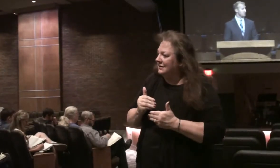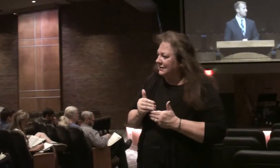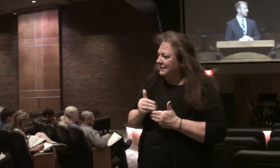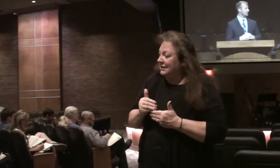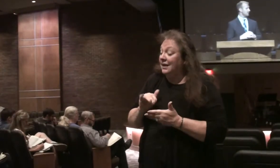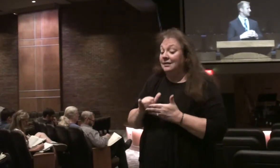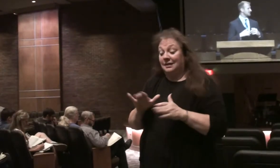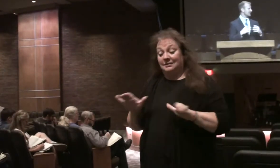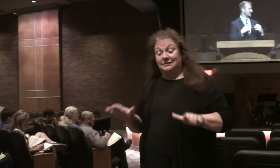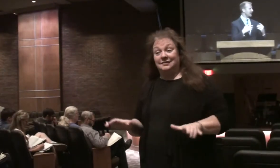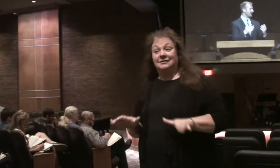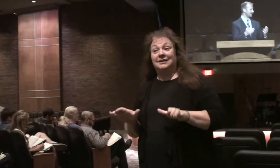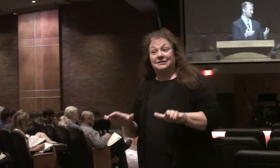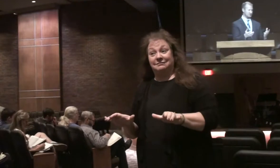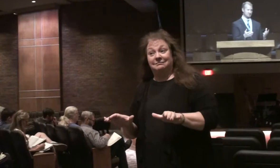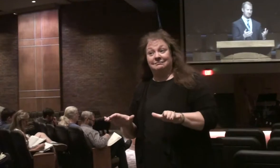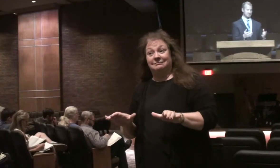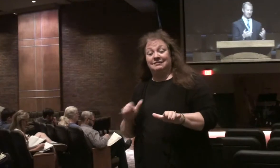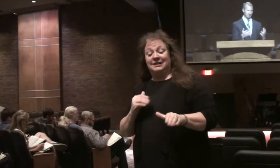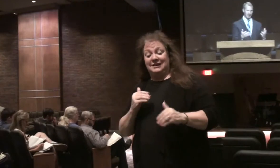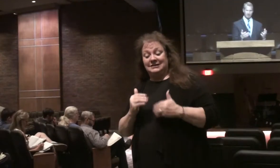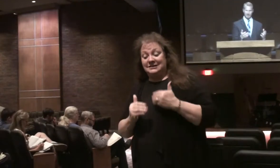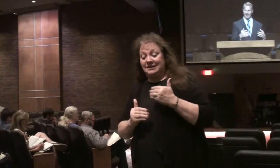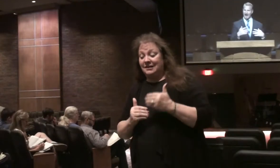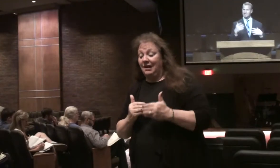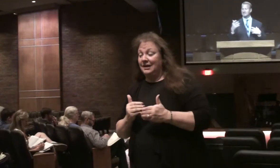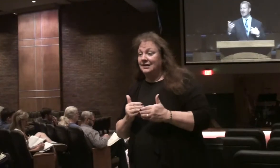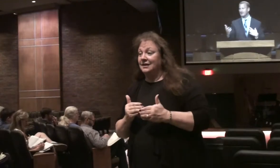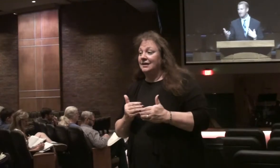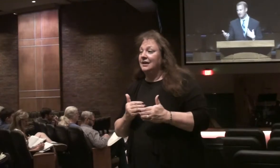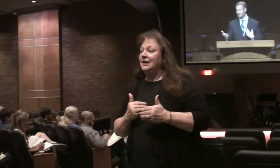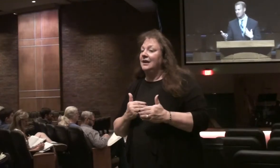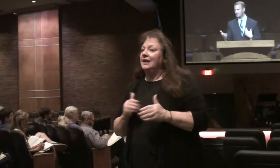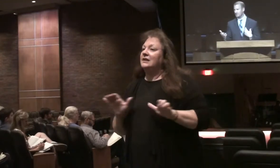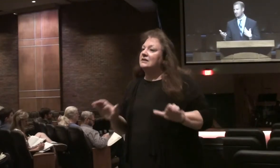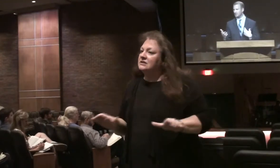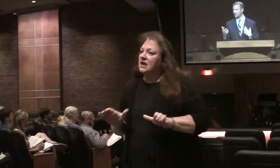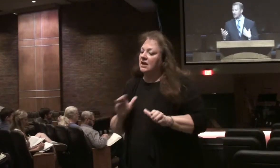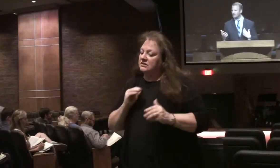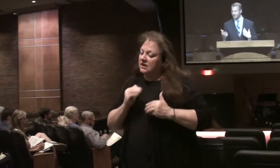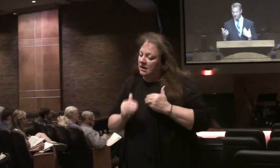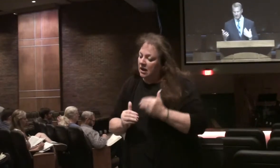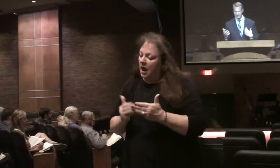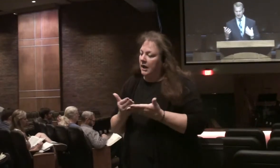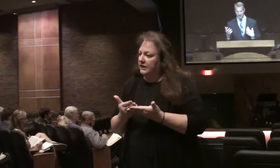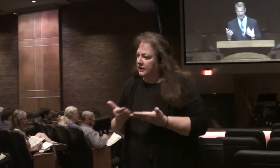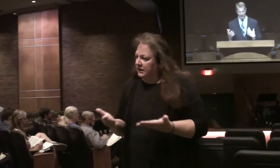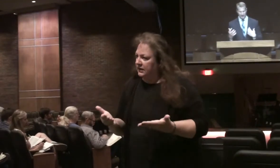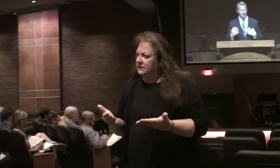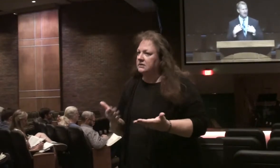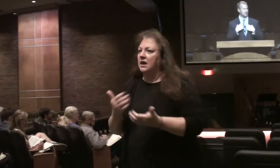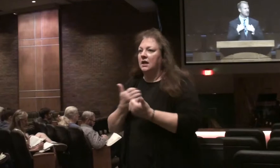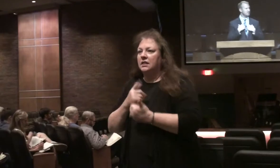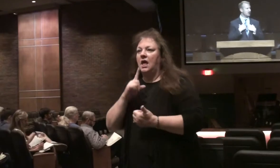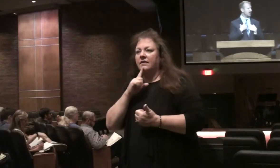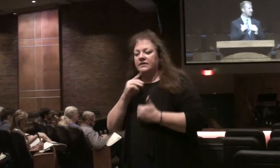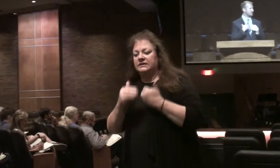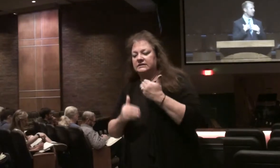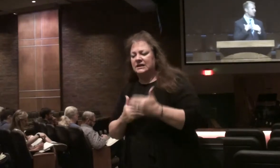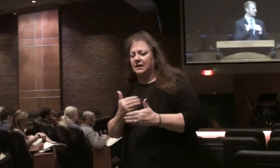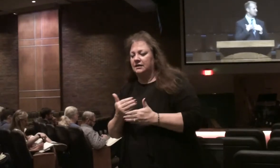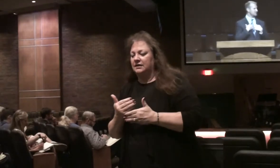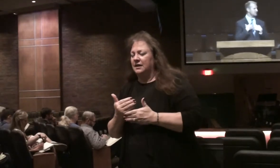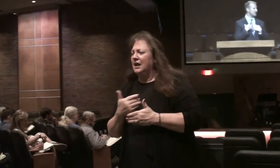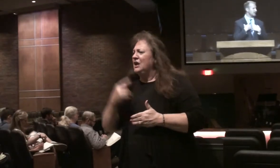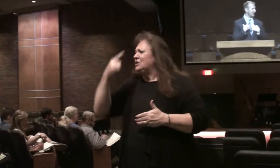verb, it kinds. It's not proper, it acts kindly. Love is kind. When you think of kindness,